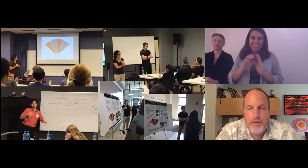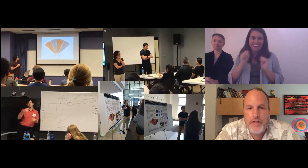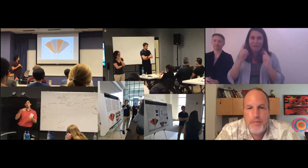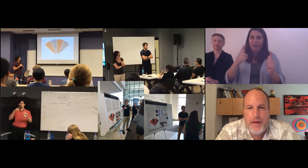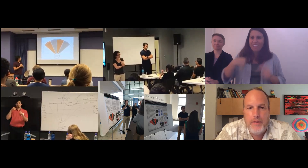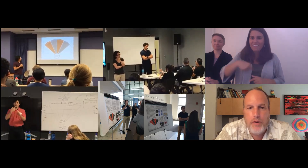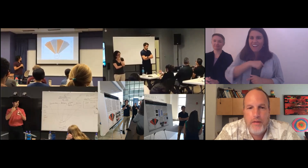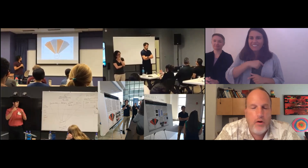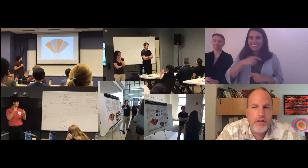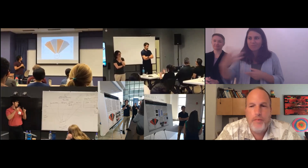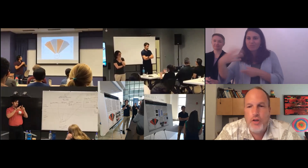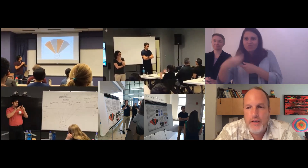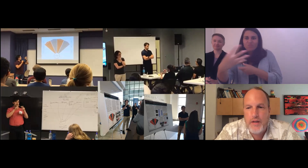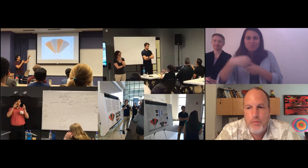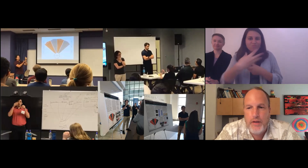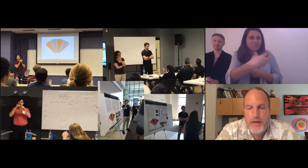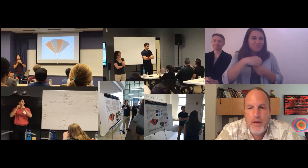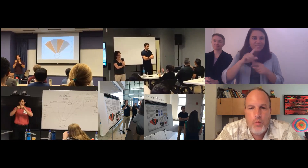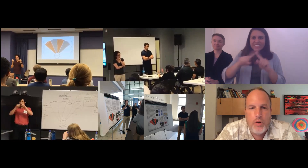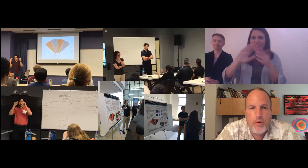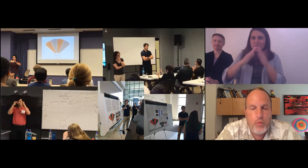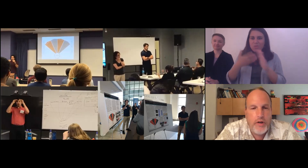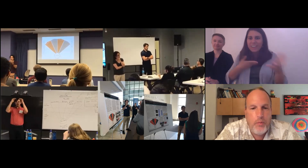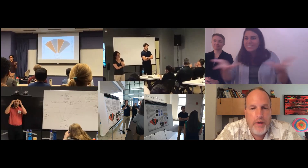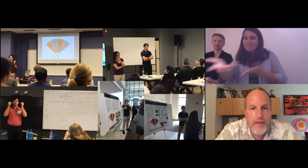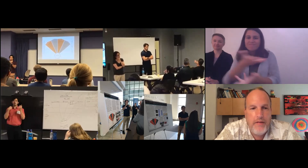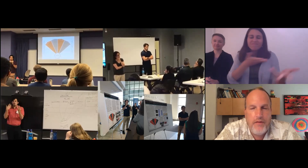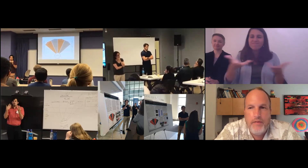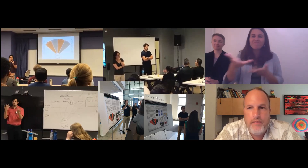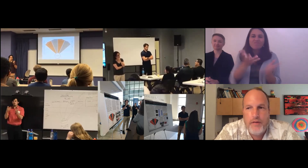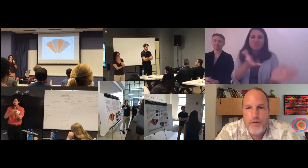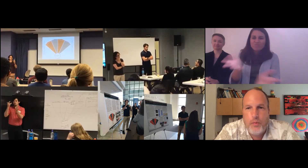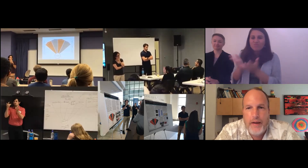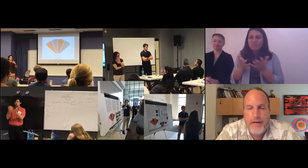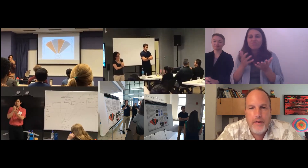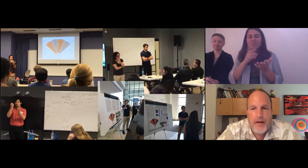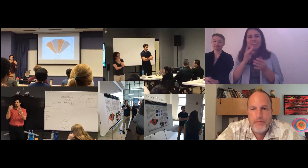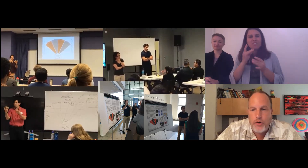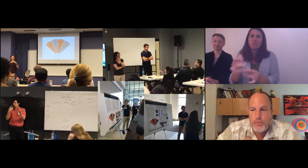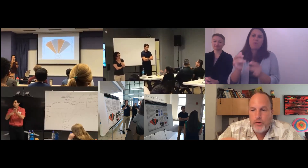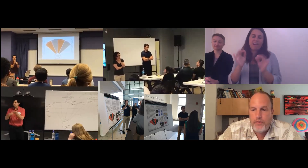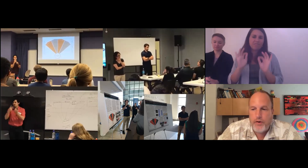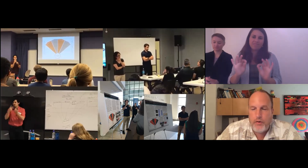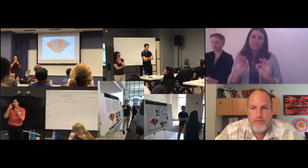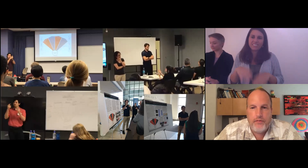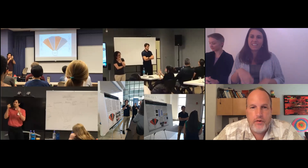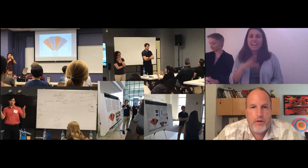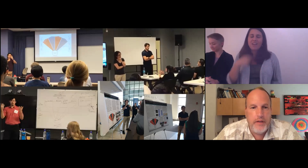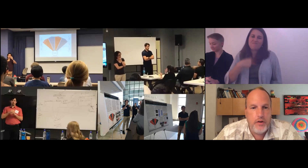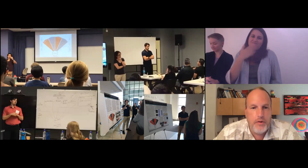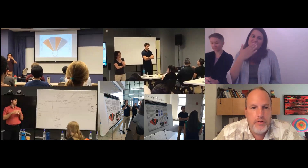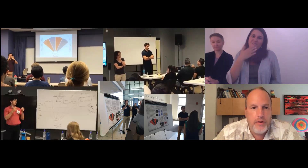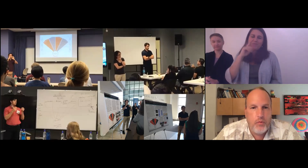to participate with all the communities that we were working with in a very, very fluent way. And of course, we're very grateful for